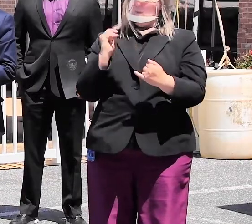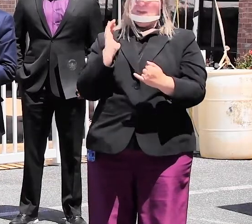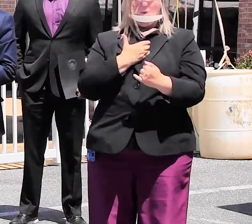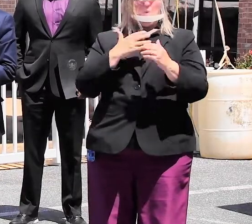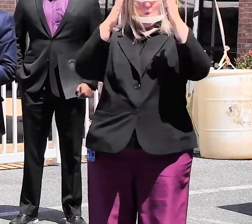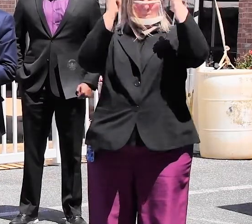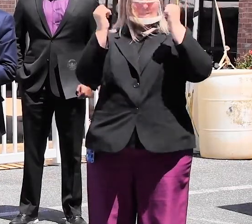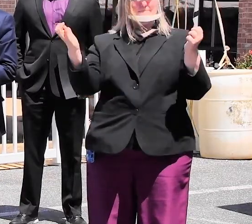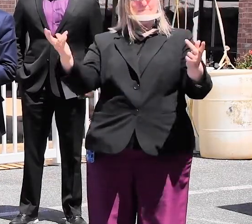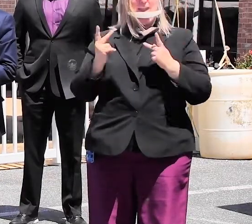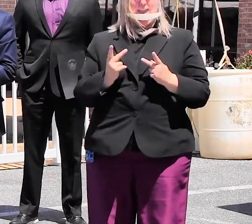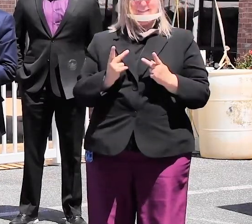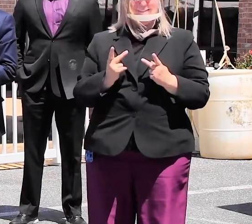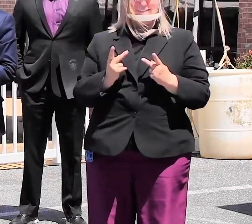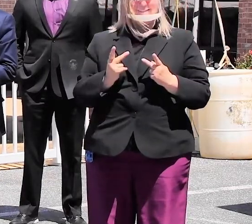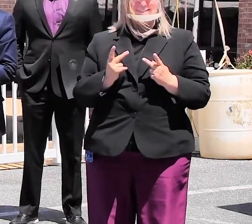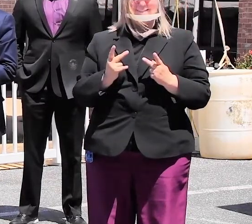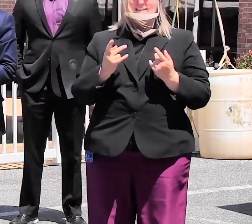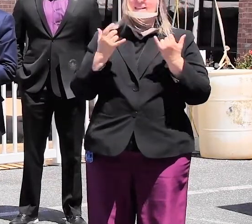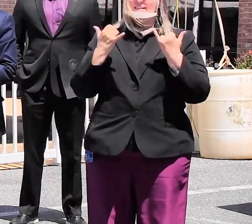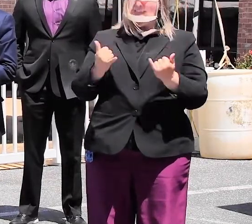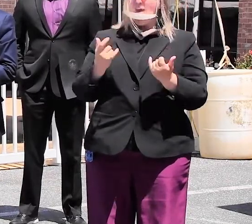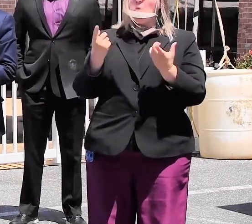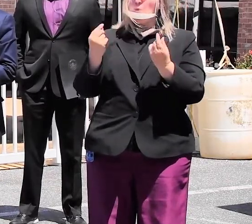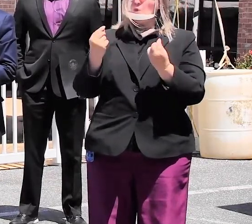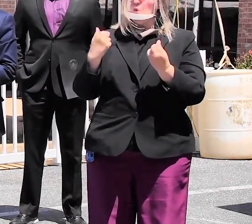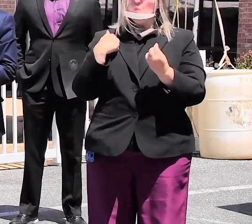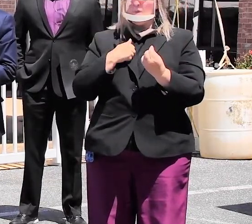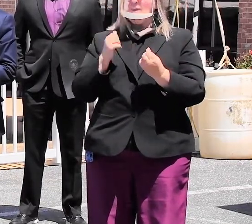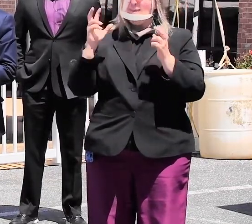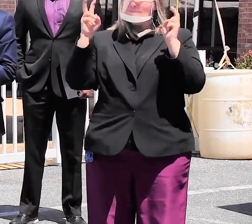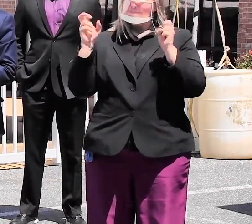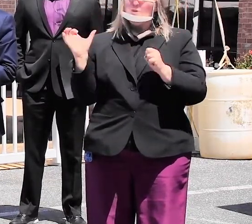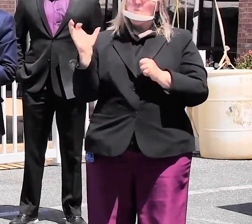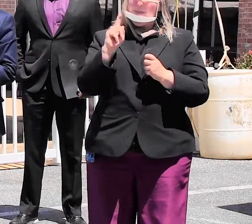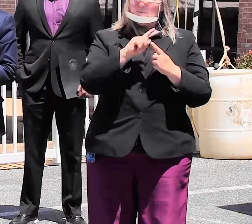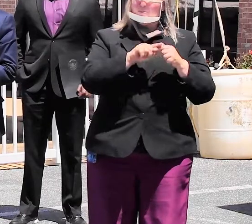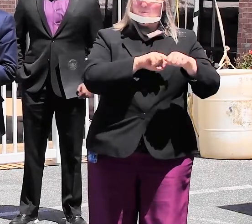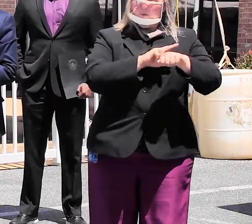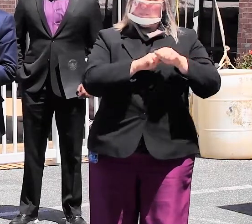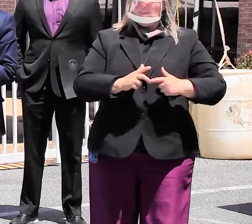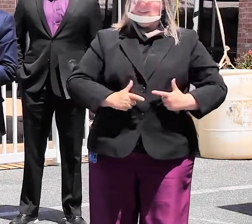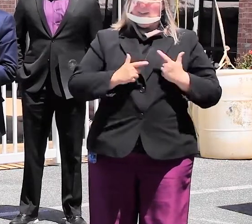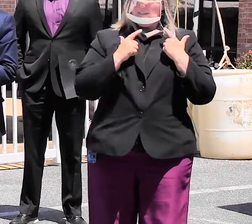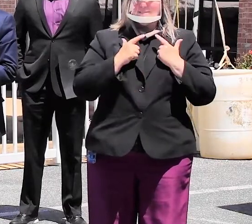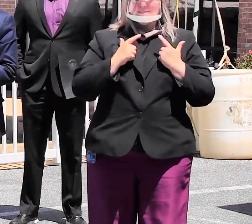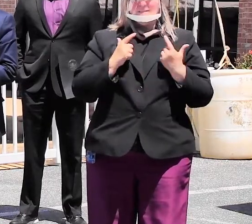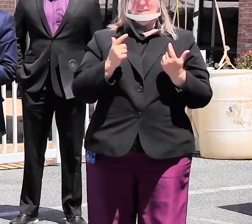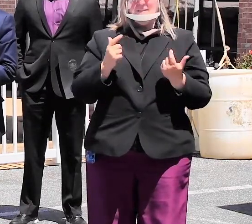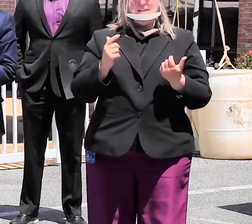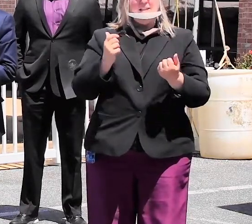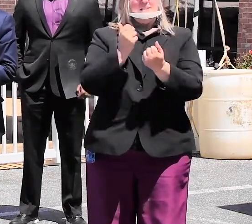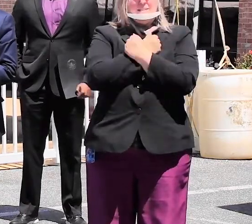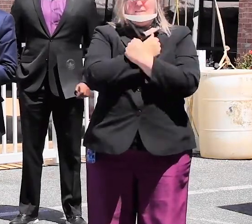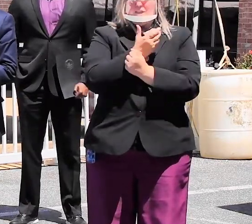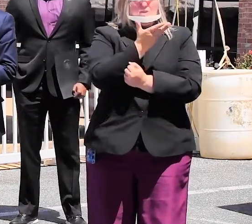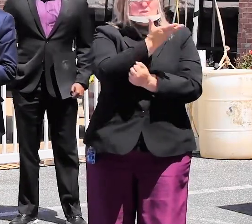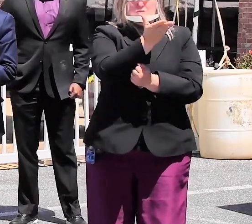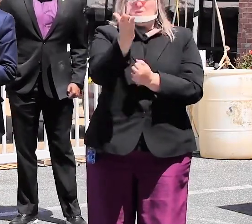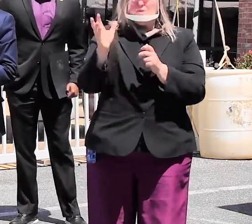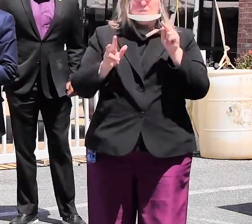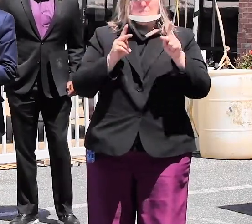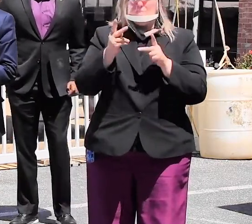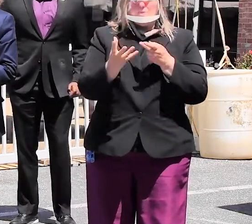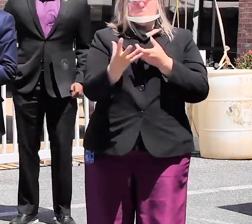back. Now we can go back to our normal lives, loving those that are part of